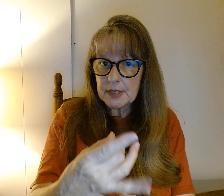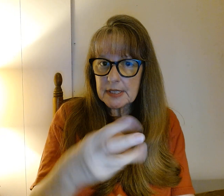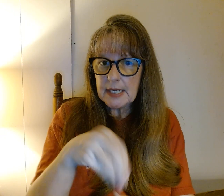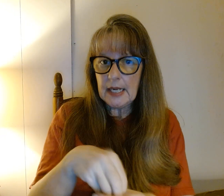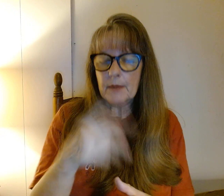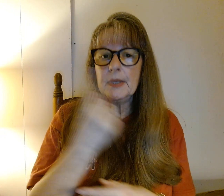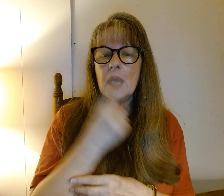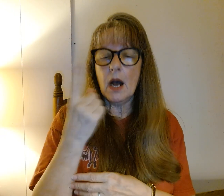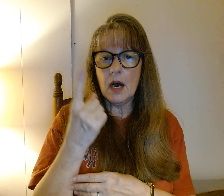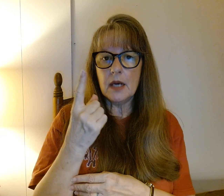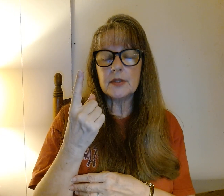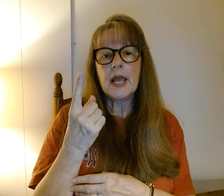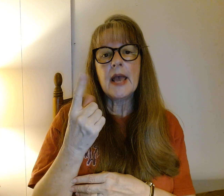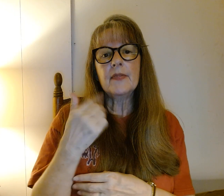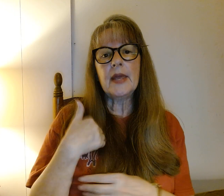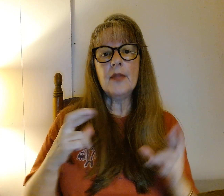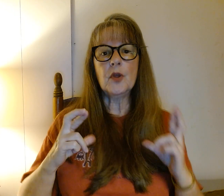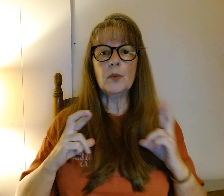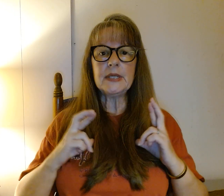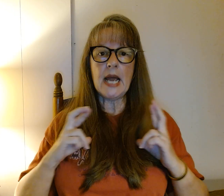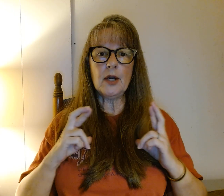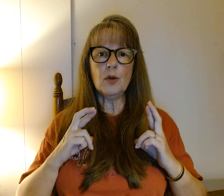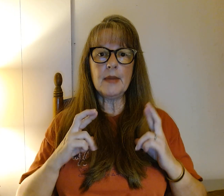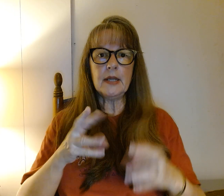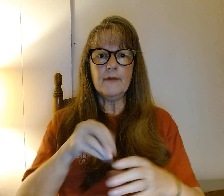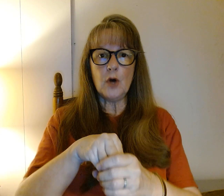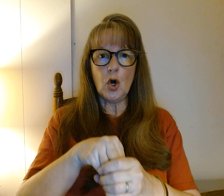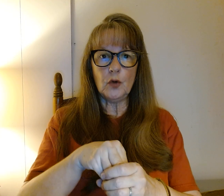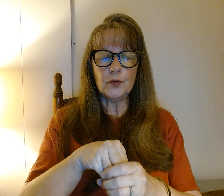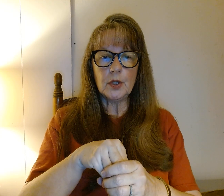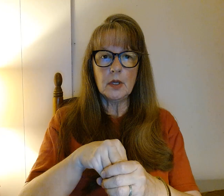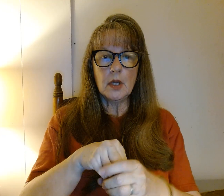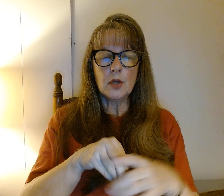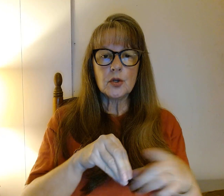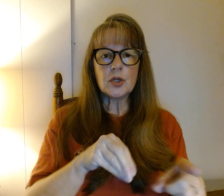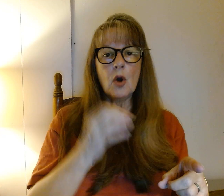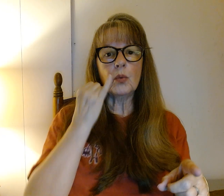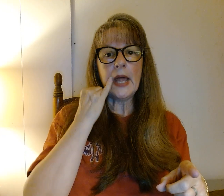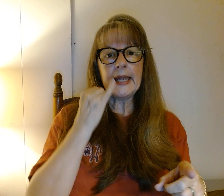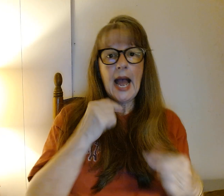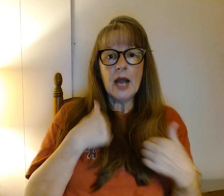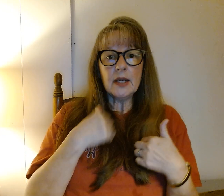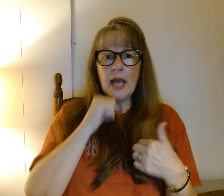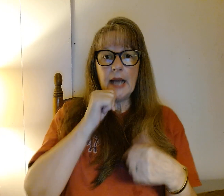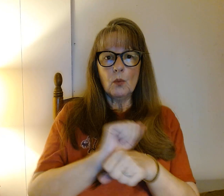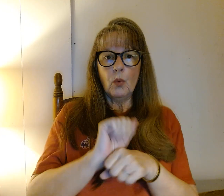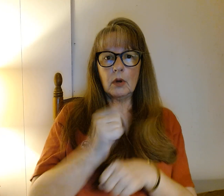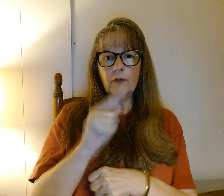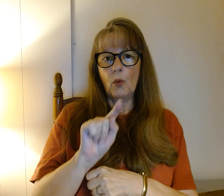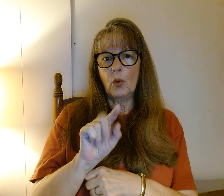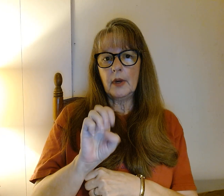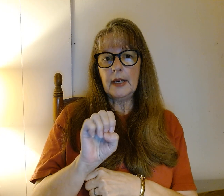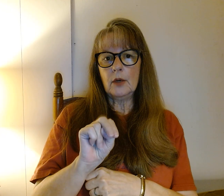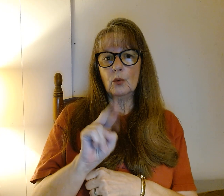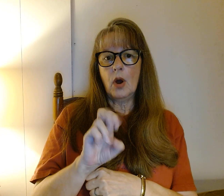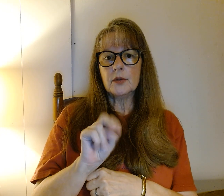in it because they had their retirement involved. So, like, I didn't work for Enron, so